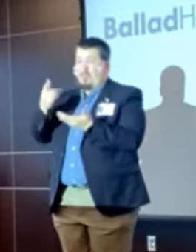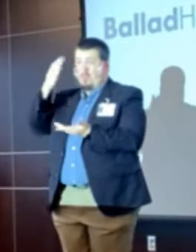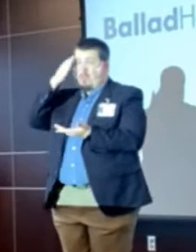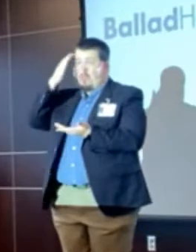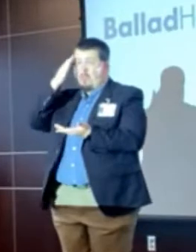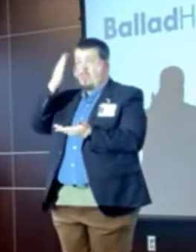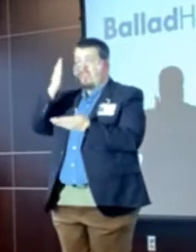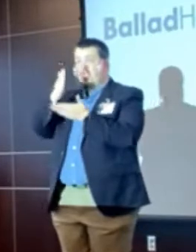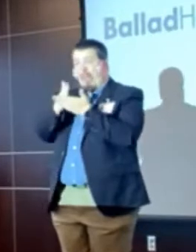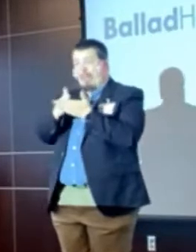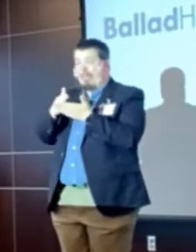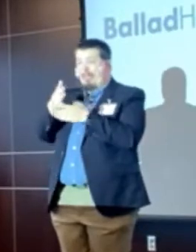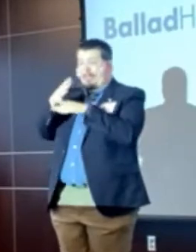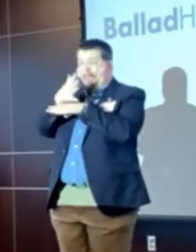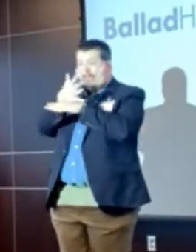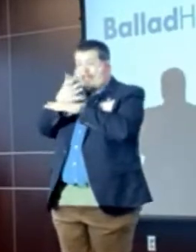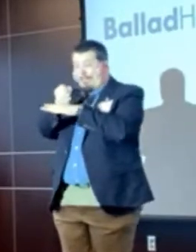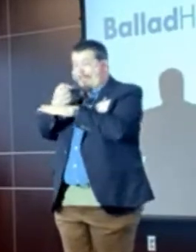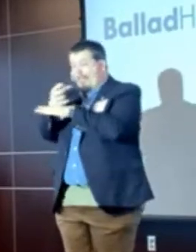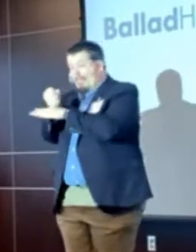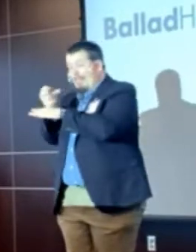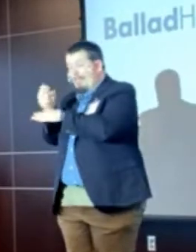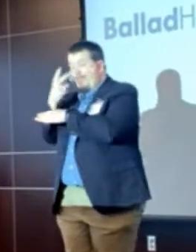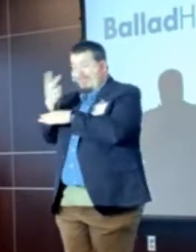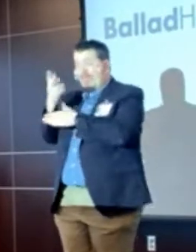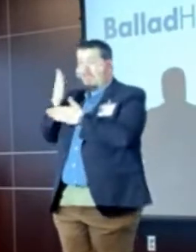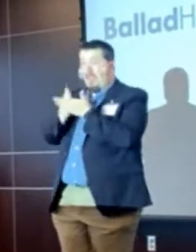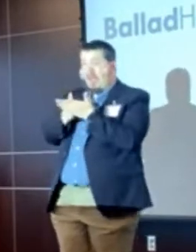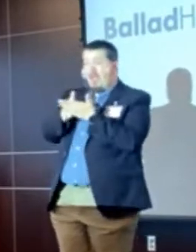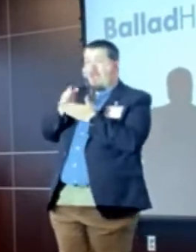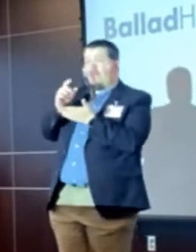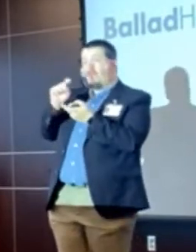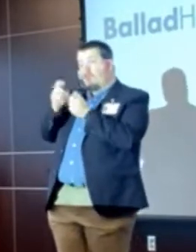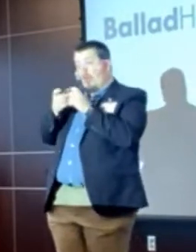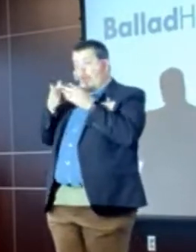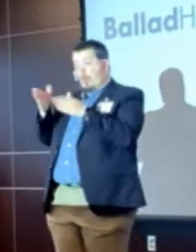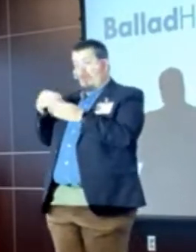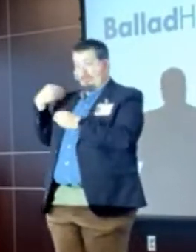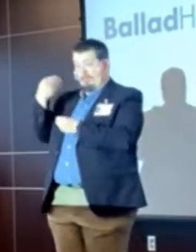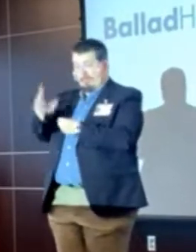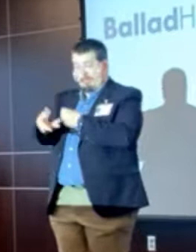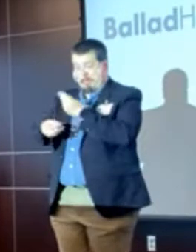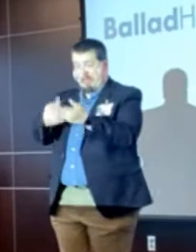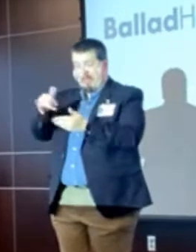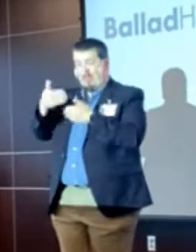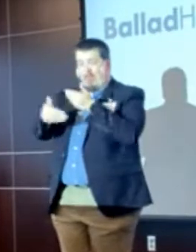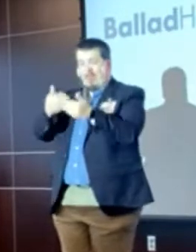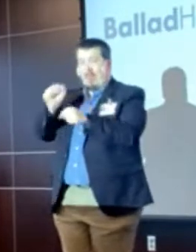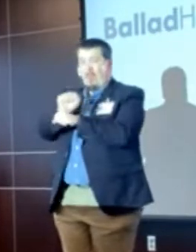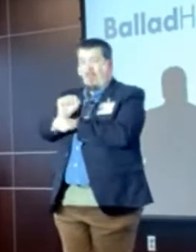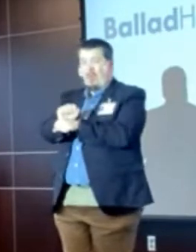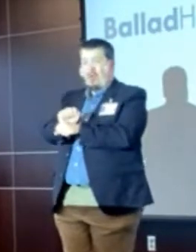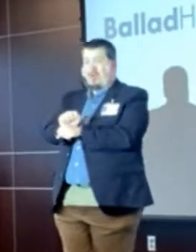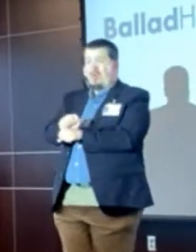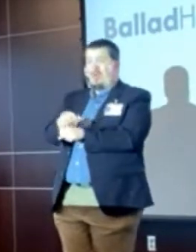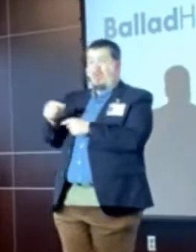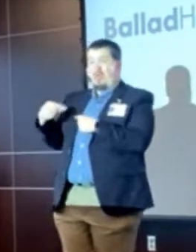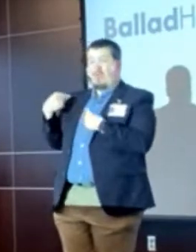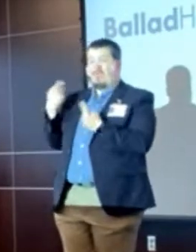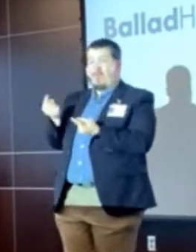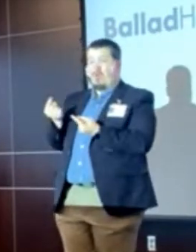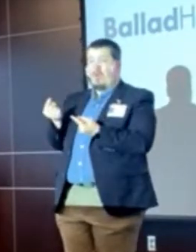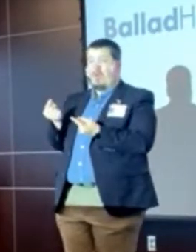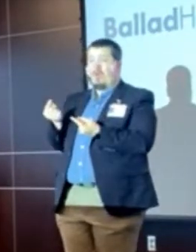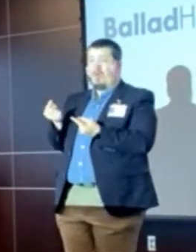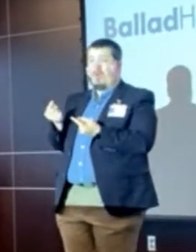aware that there are some shortages that we're starting to see and changes in the way the supply process works. We so far are